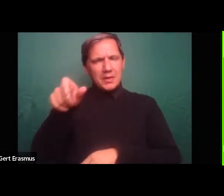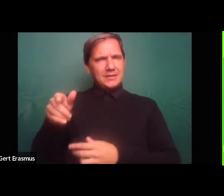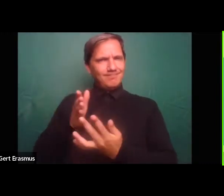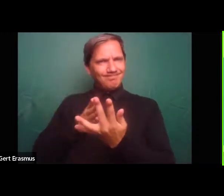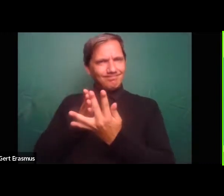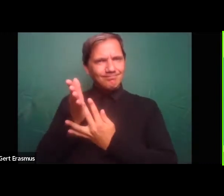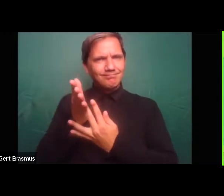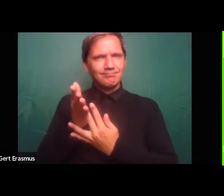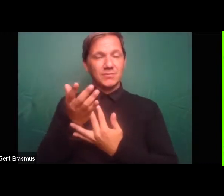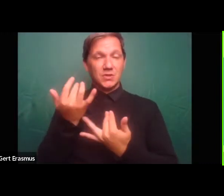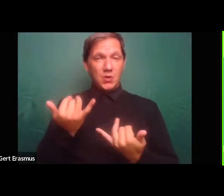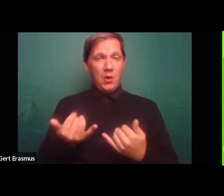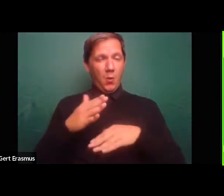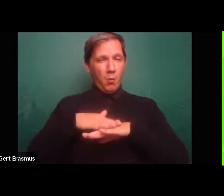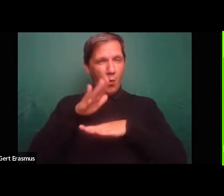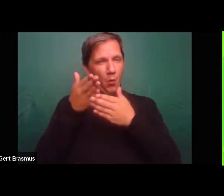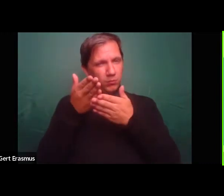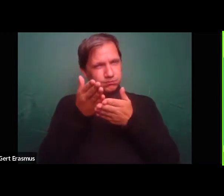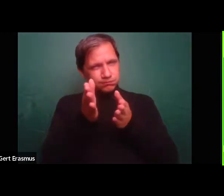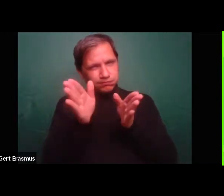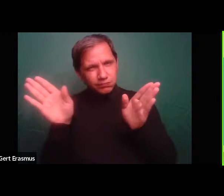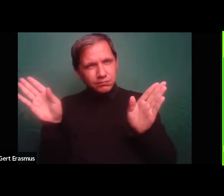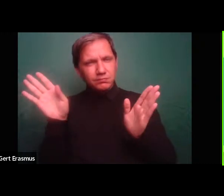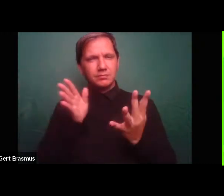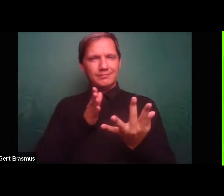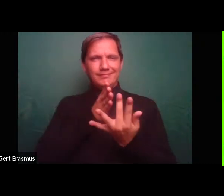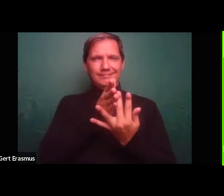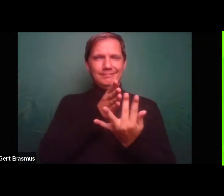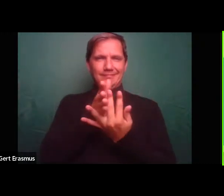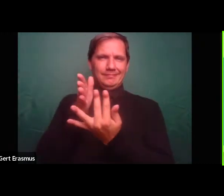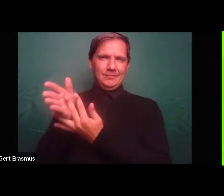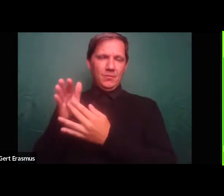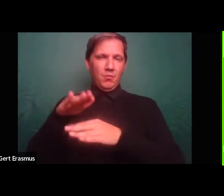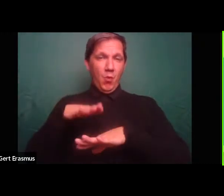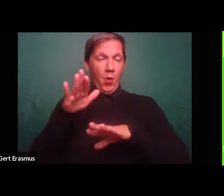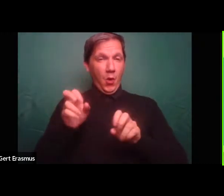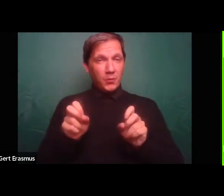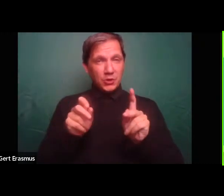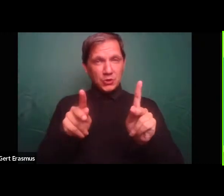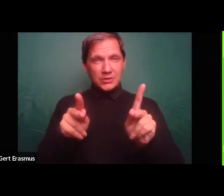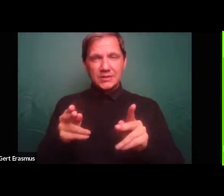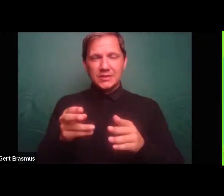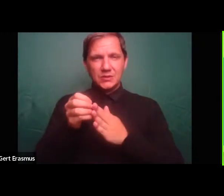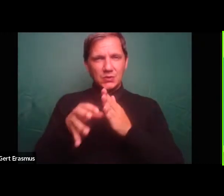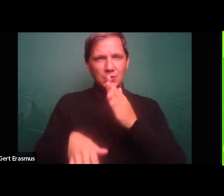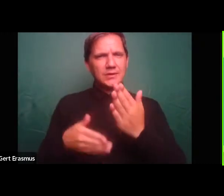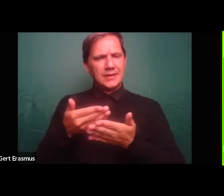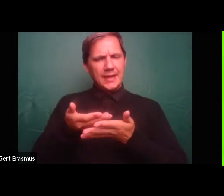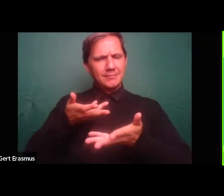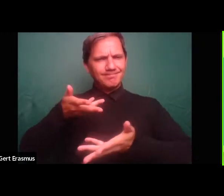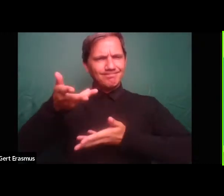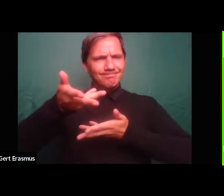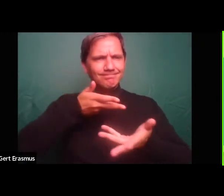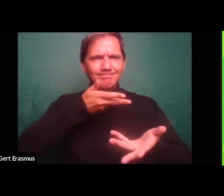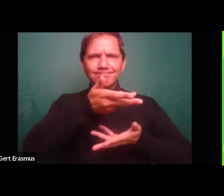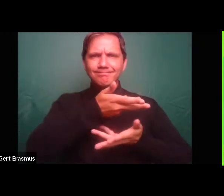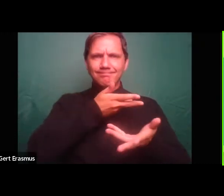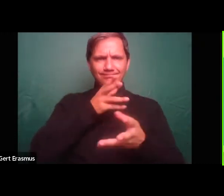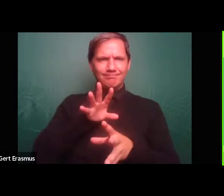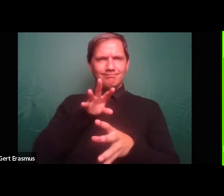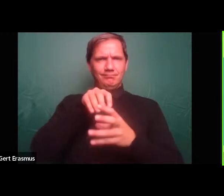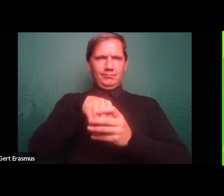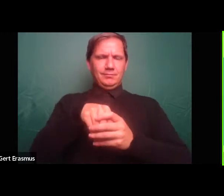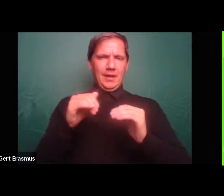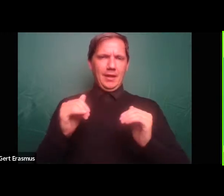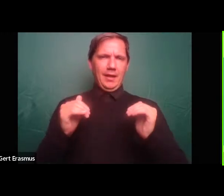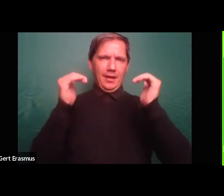of opportunities for students to engage, and as we also start to see